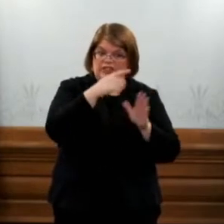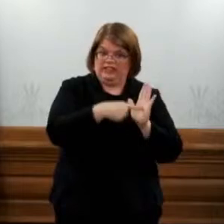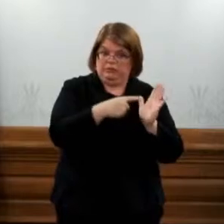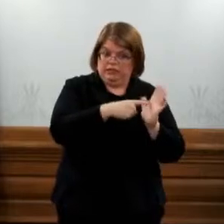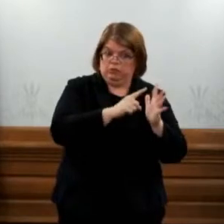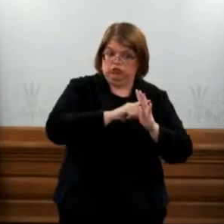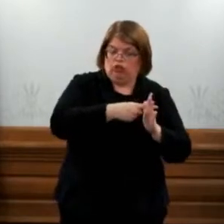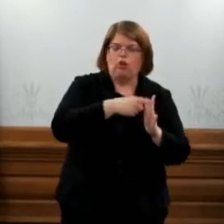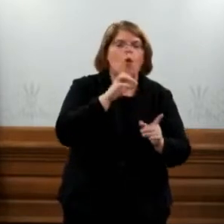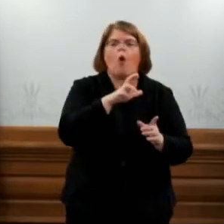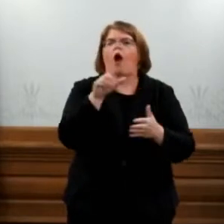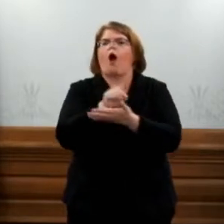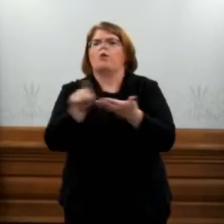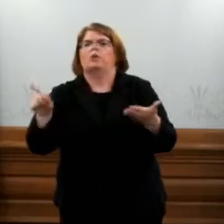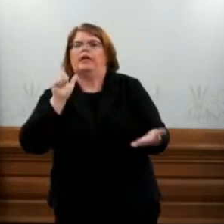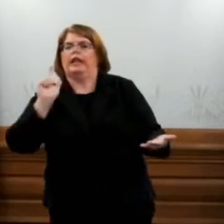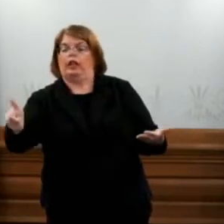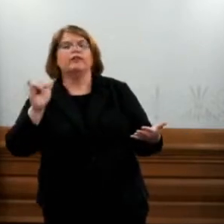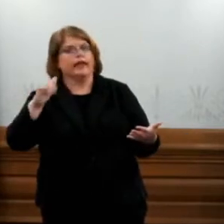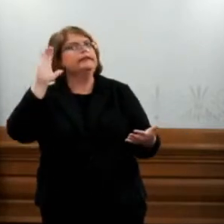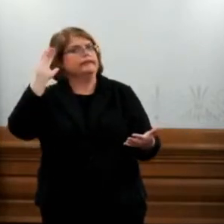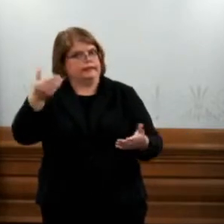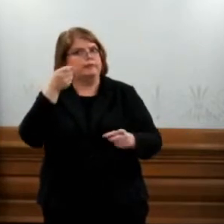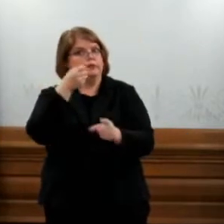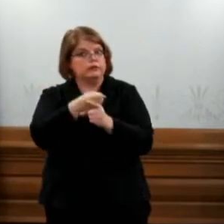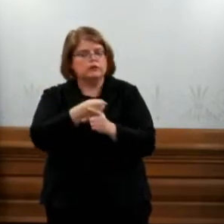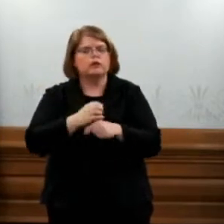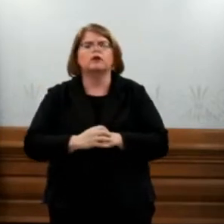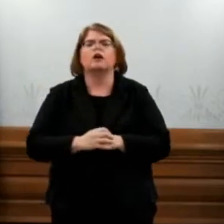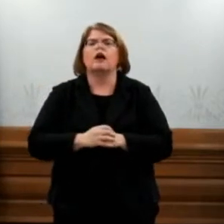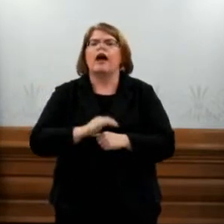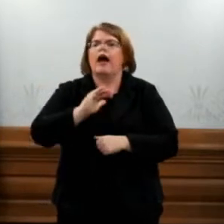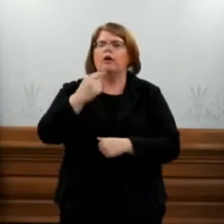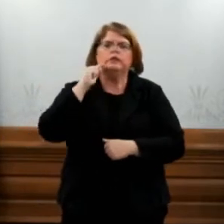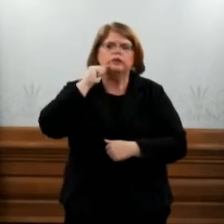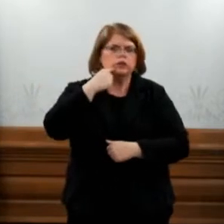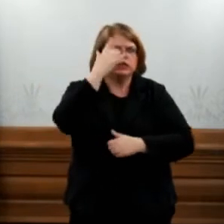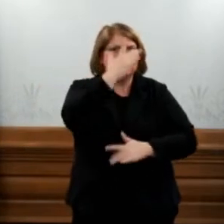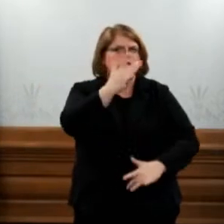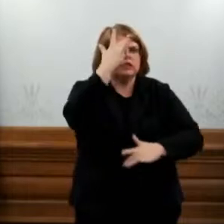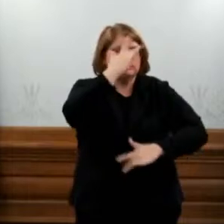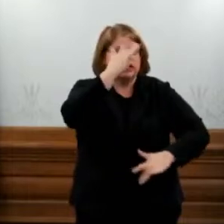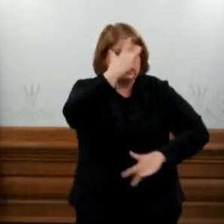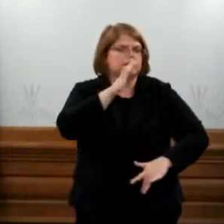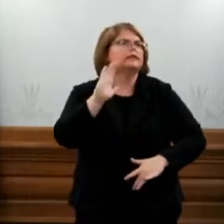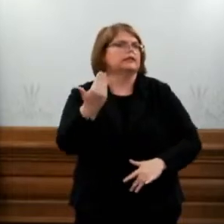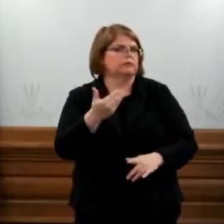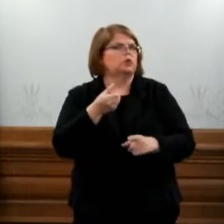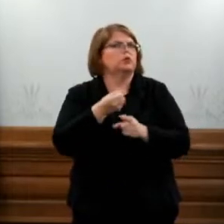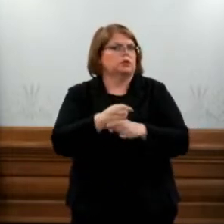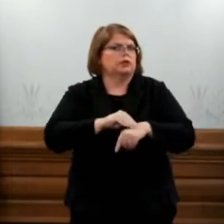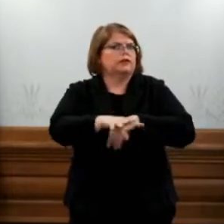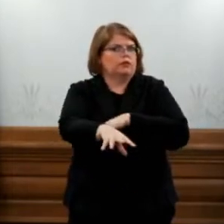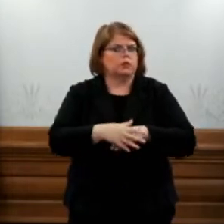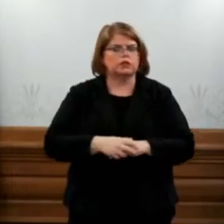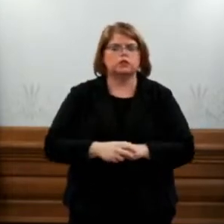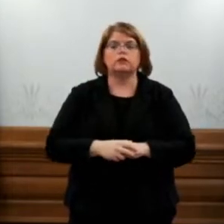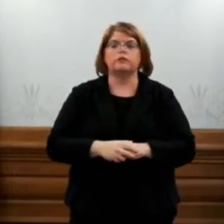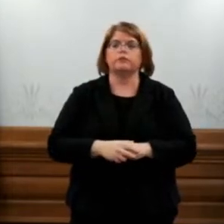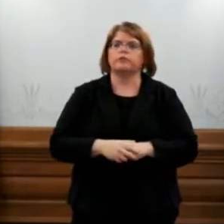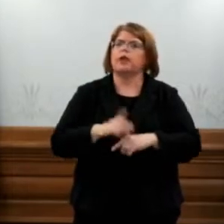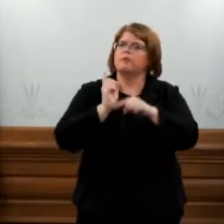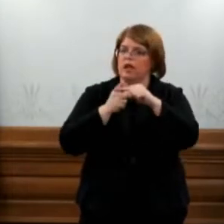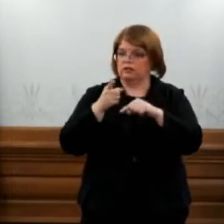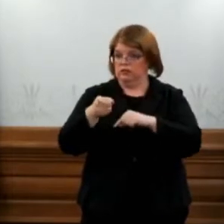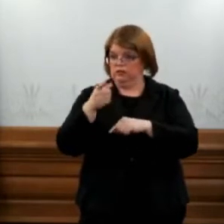have an impact. How critically ill are you? That seems to have an impact as well. In addition, I talked about the IgG